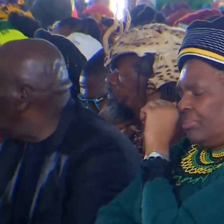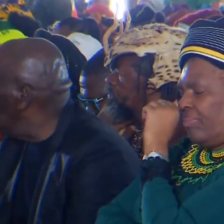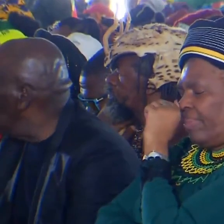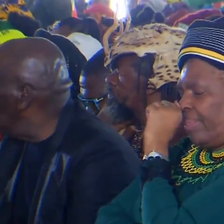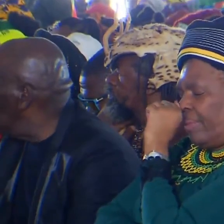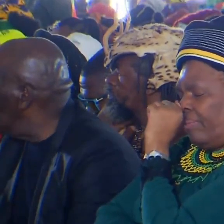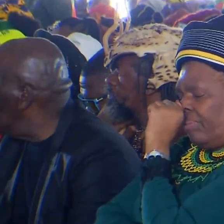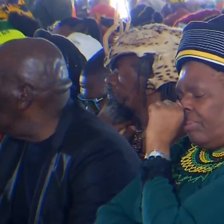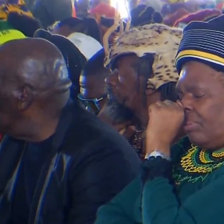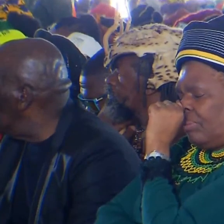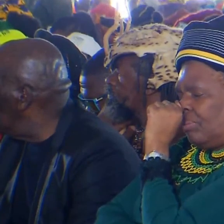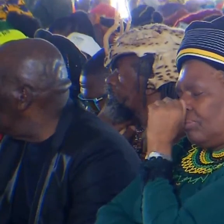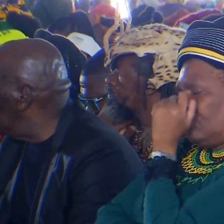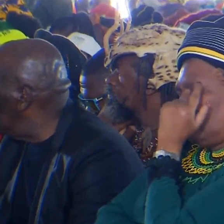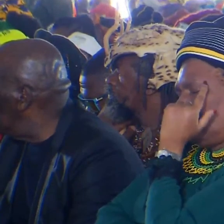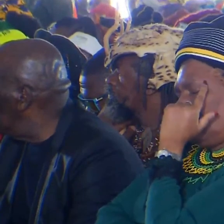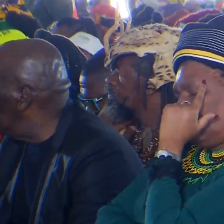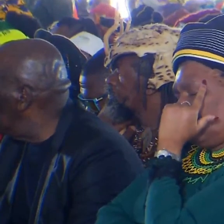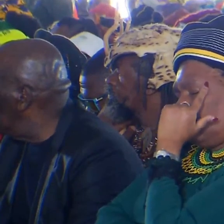before.